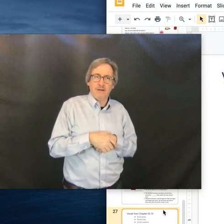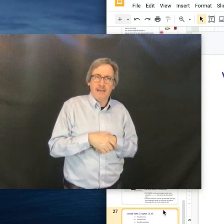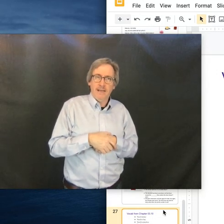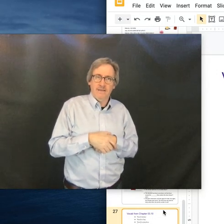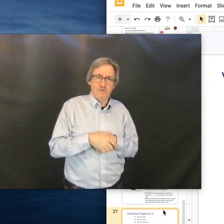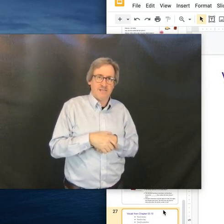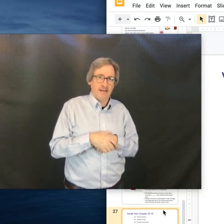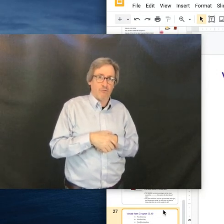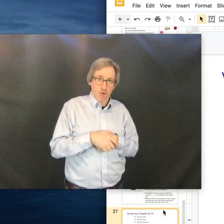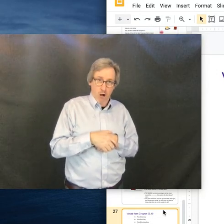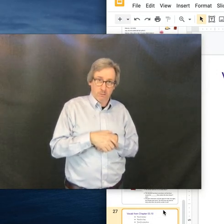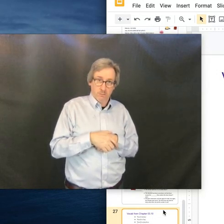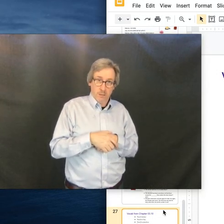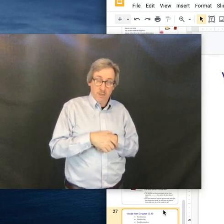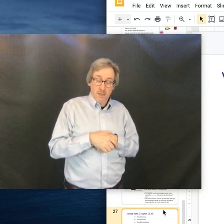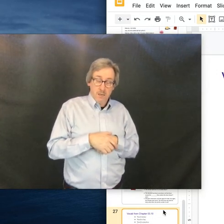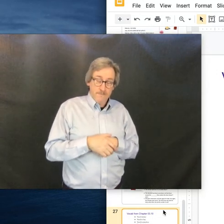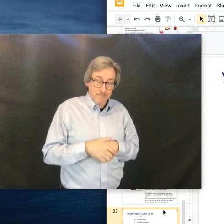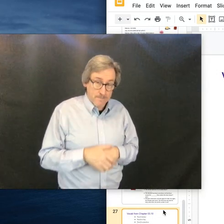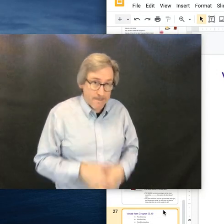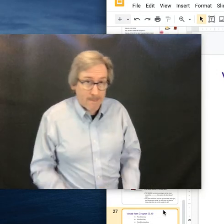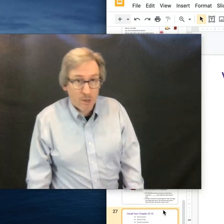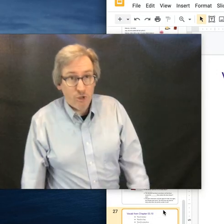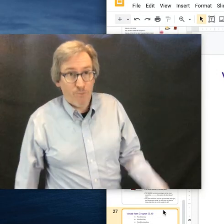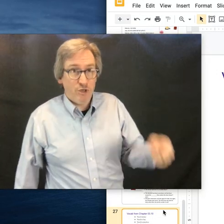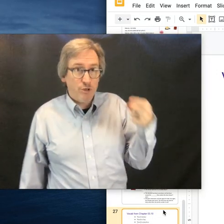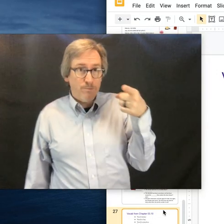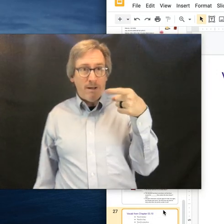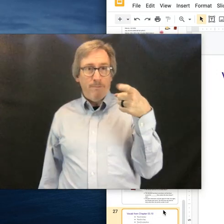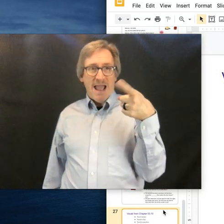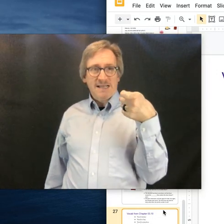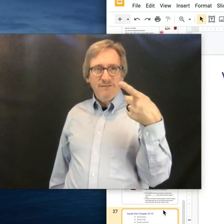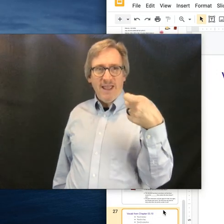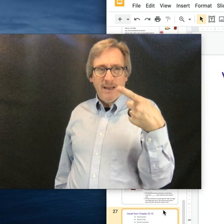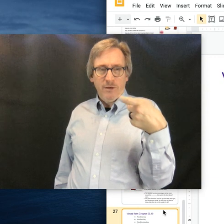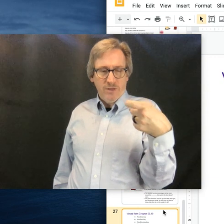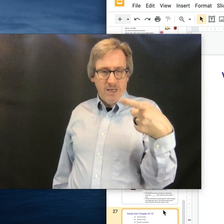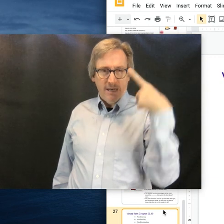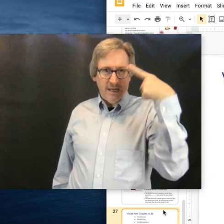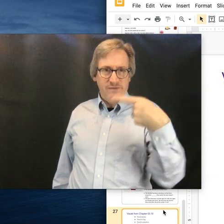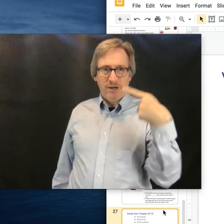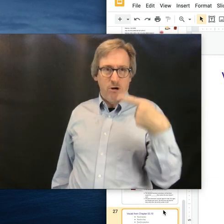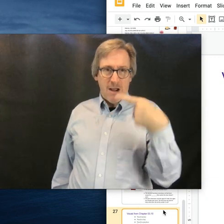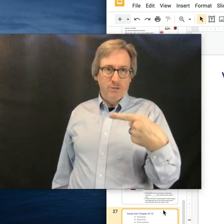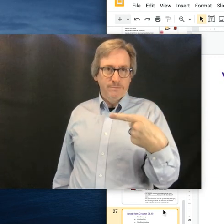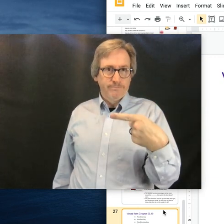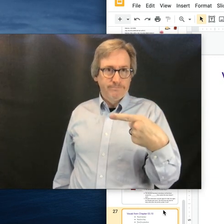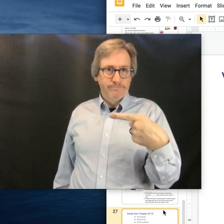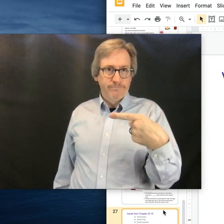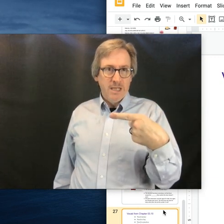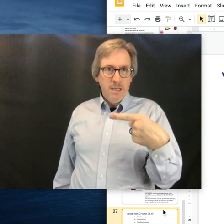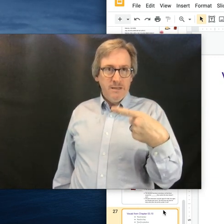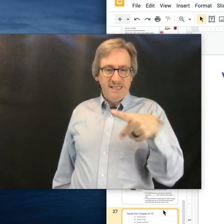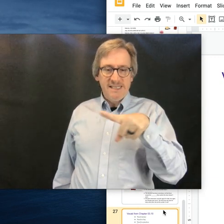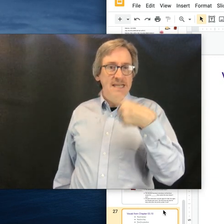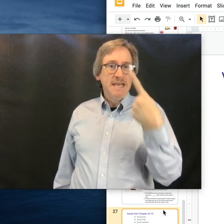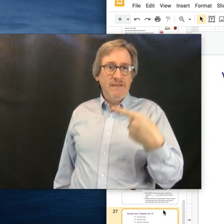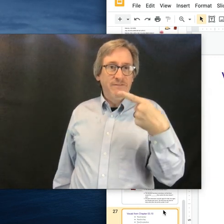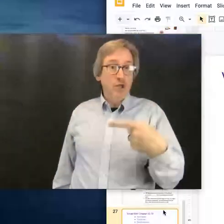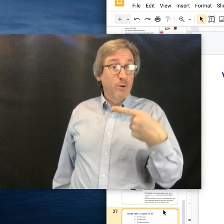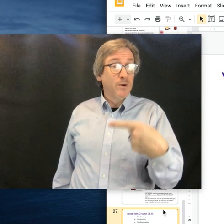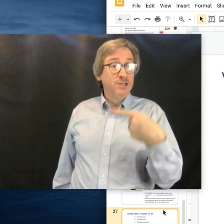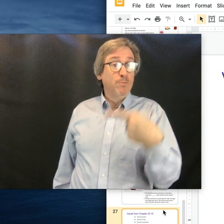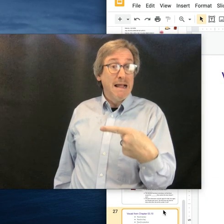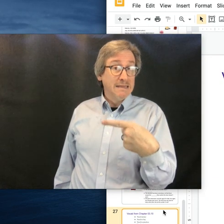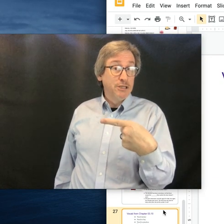be dirty if you sign it wrong. You put your passive hand with an index finger out. This is the knife